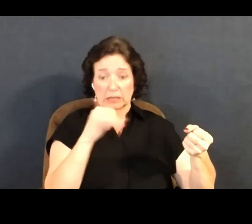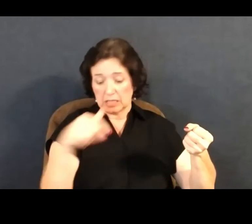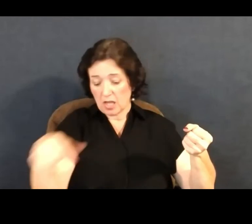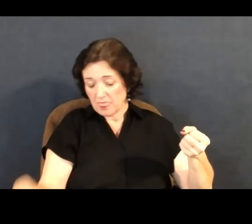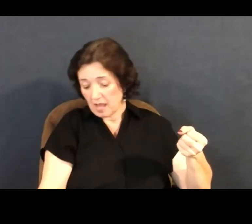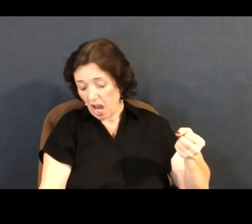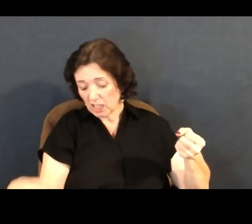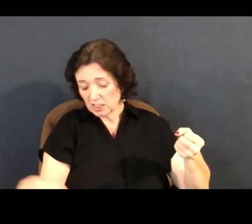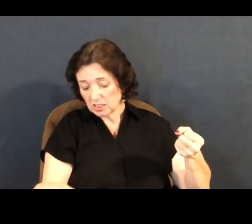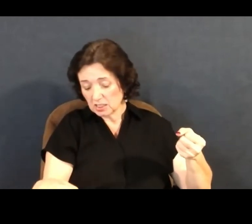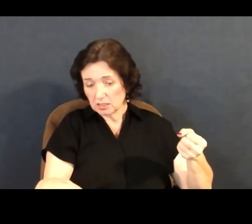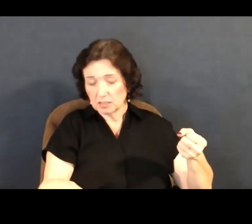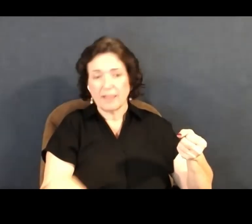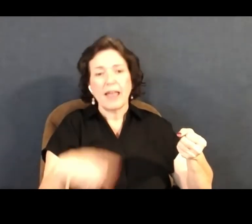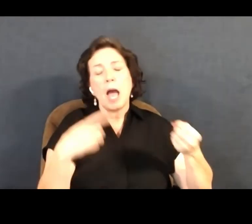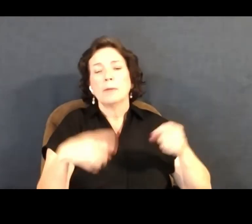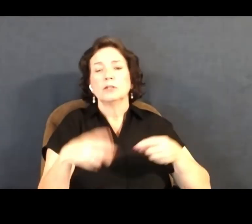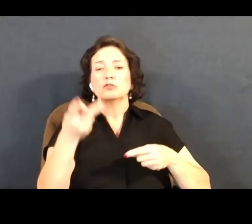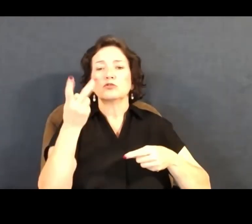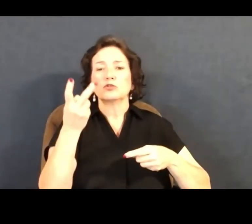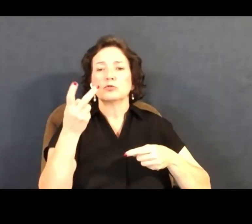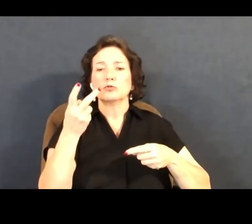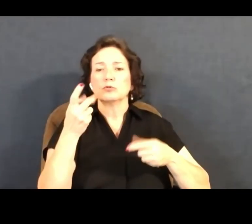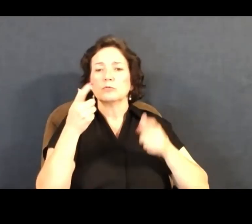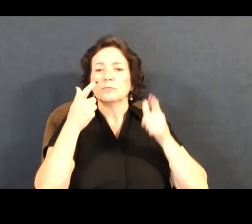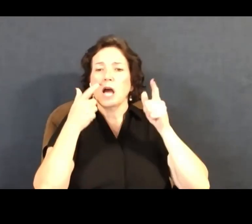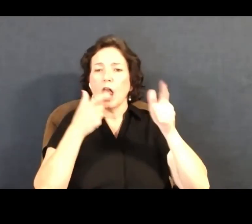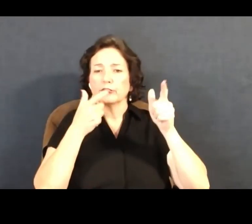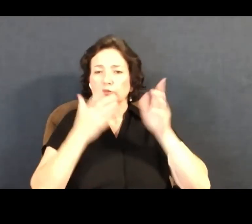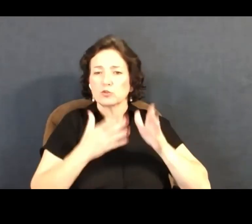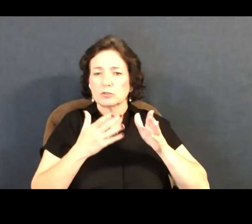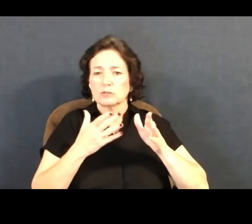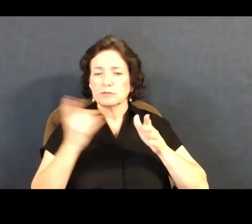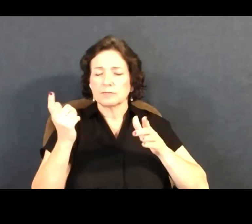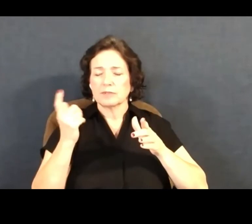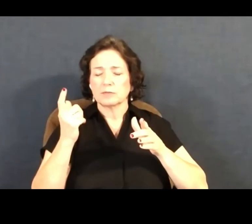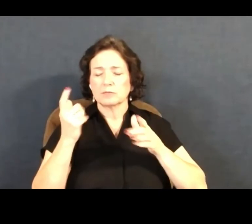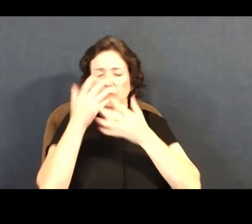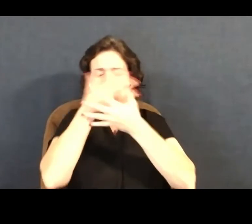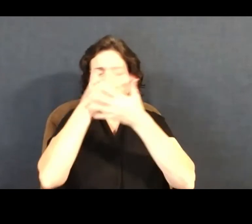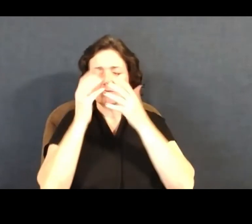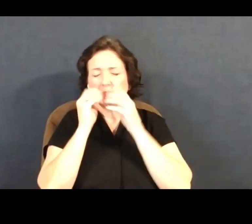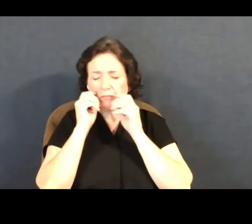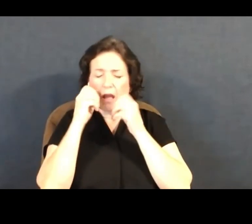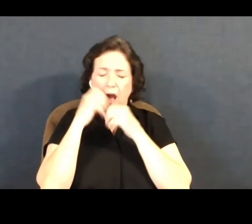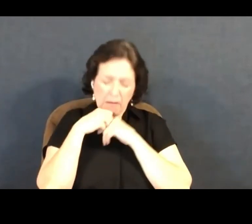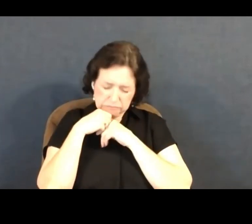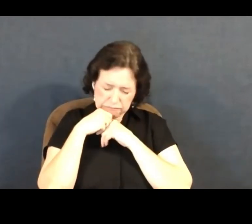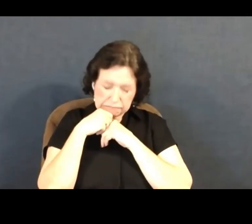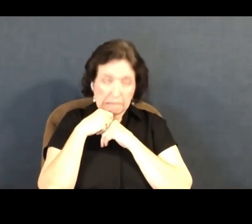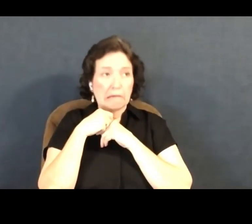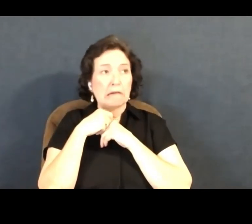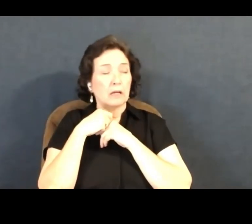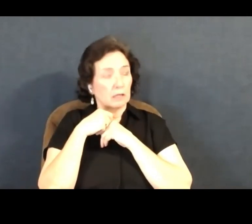two hunters that were hiding in their blind had fallen asleep, woke up, looked down range, saw Ike and